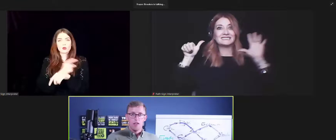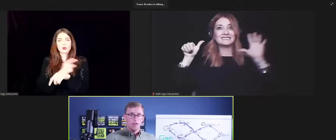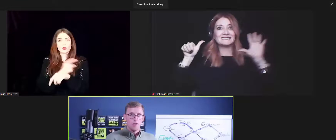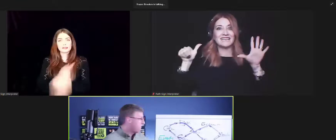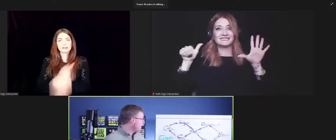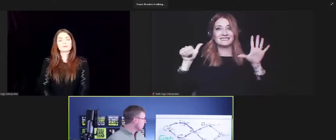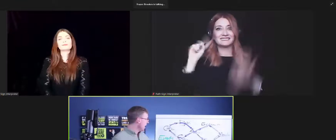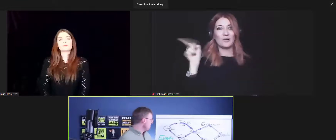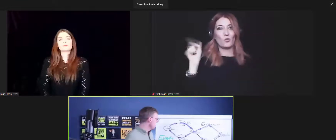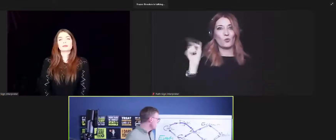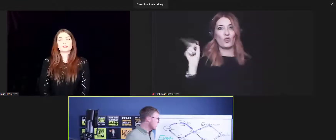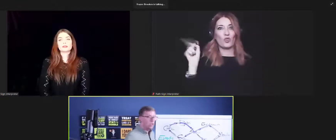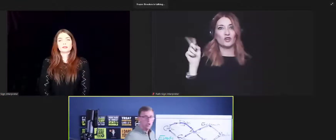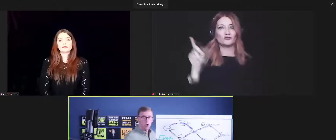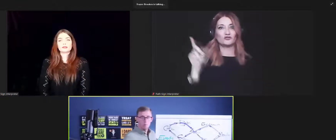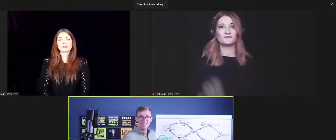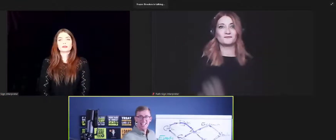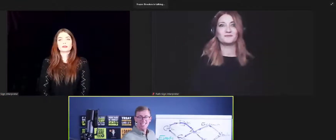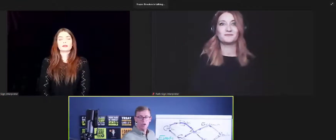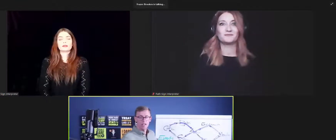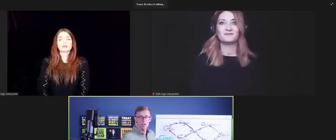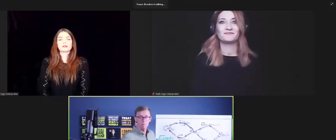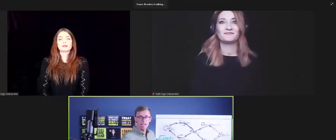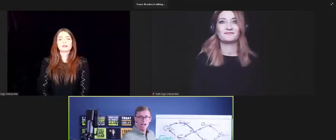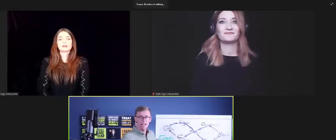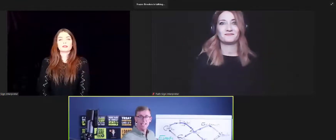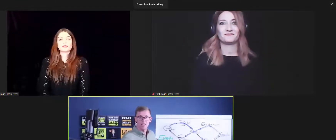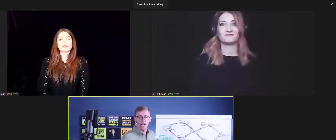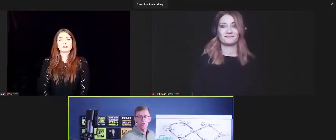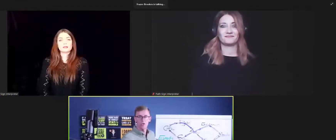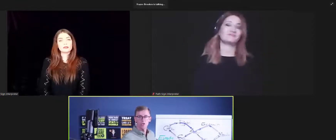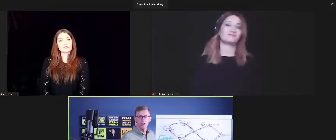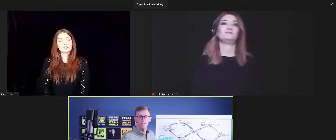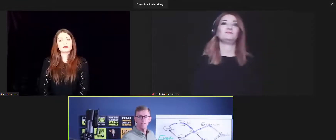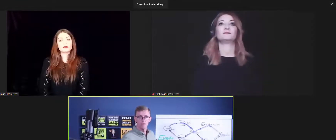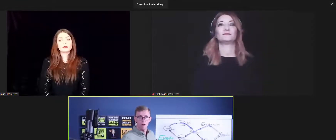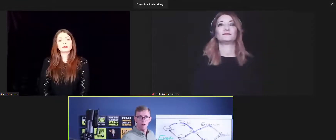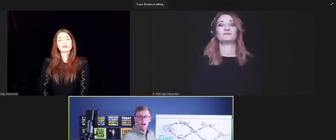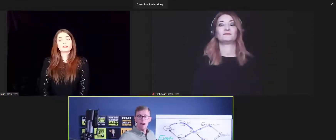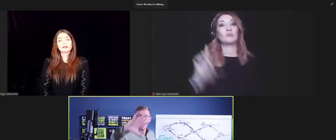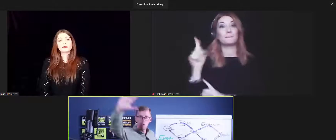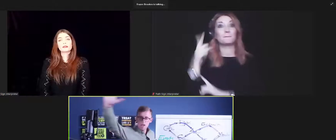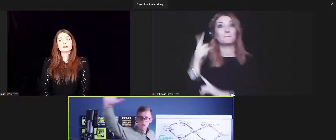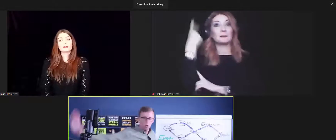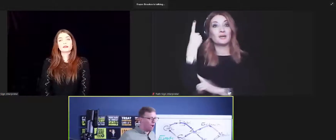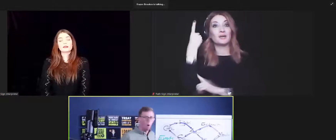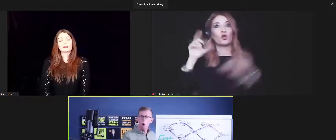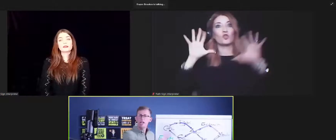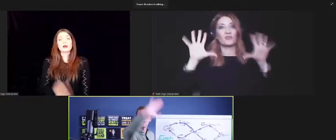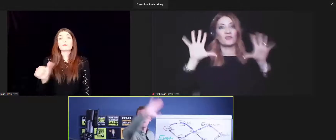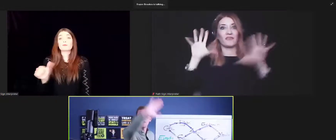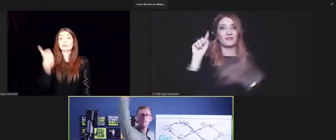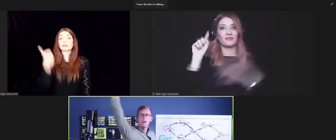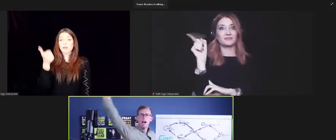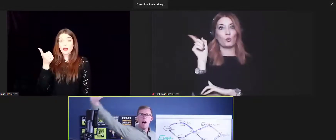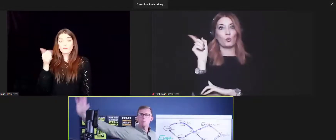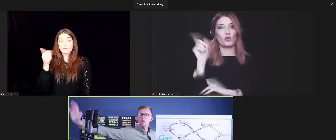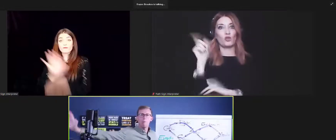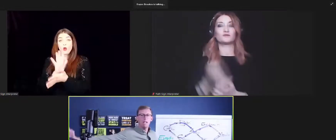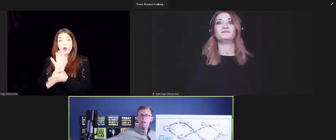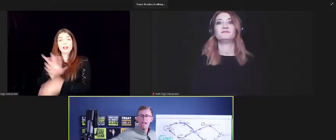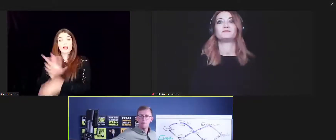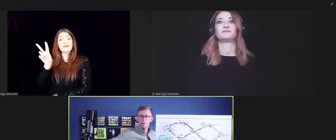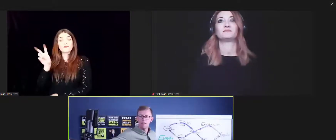The first time took me 10 seconds to write my original, what I'm already doing, how I'm